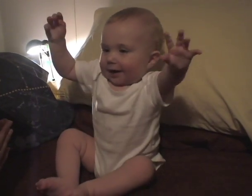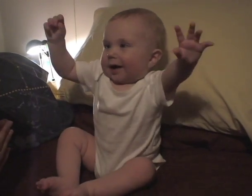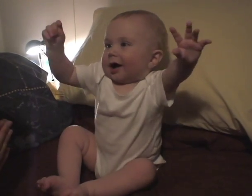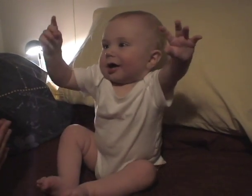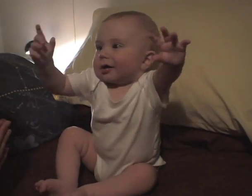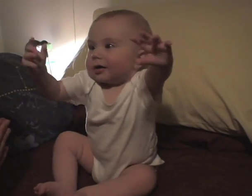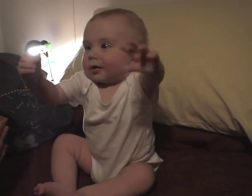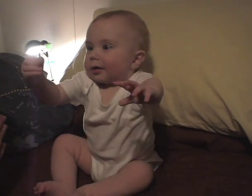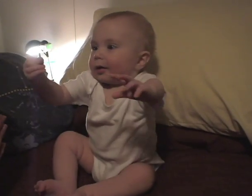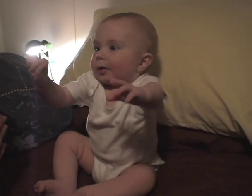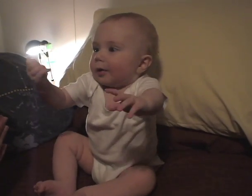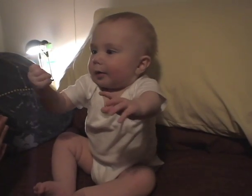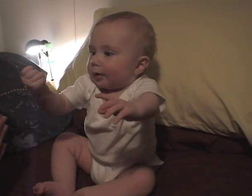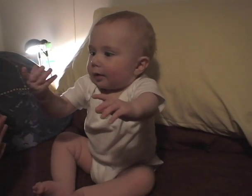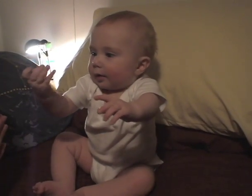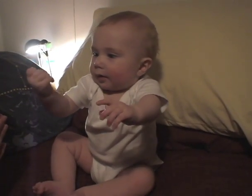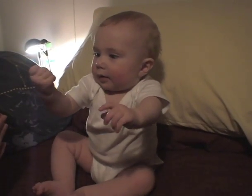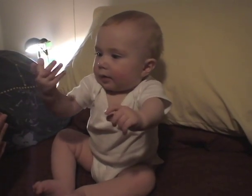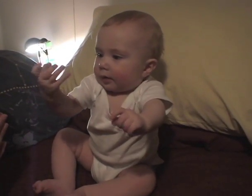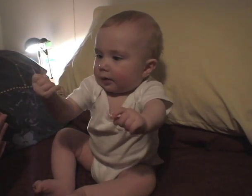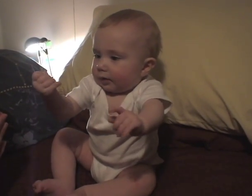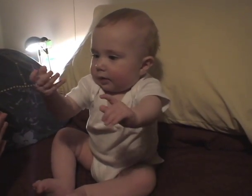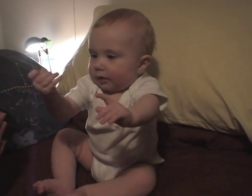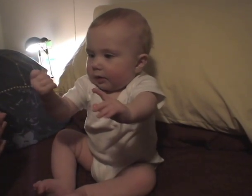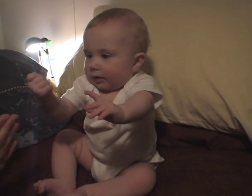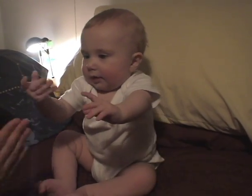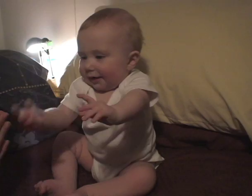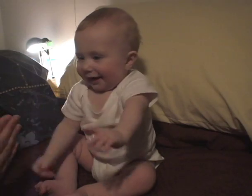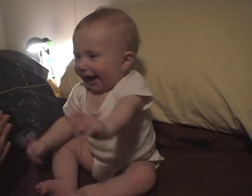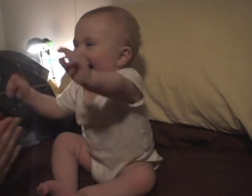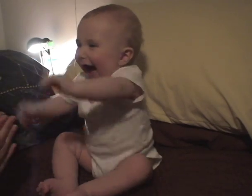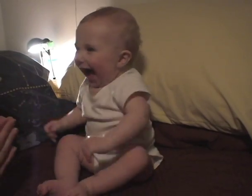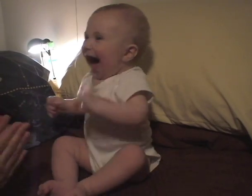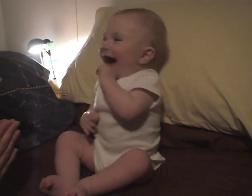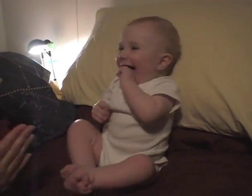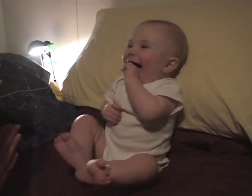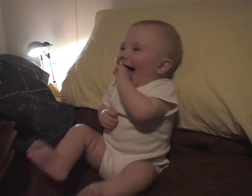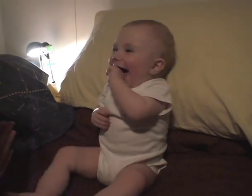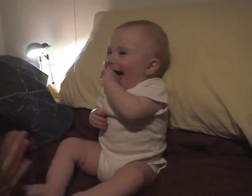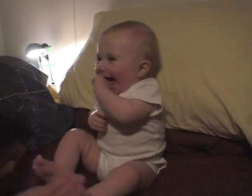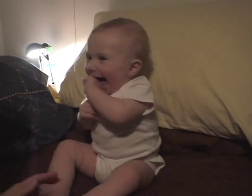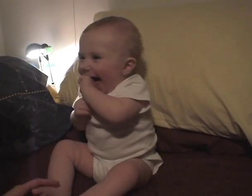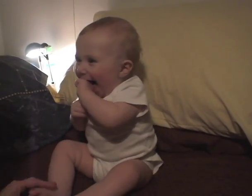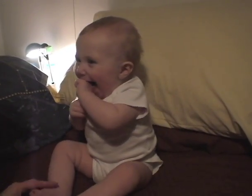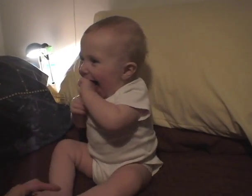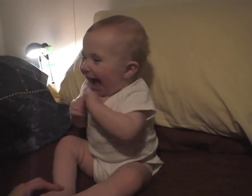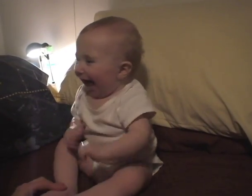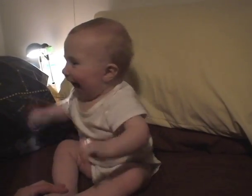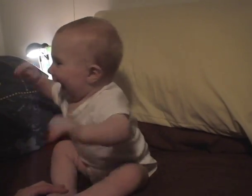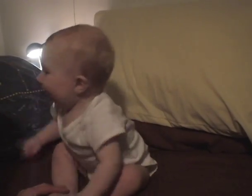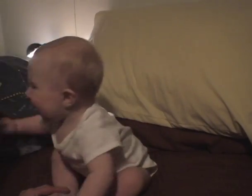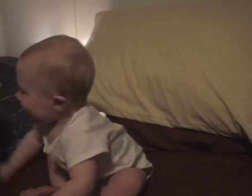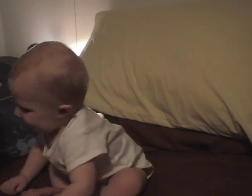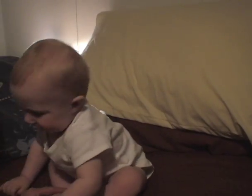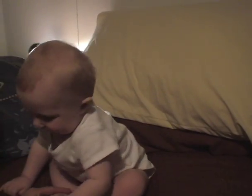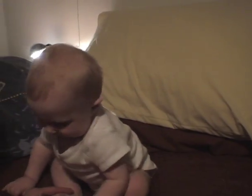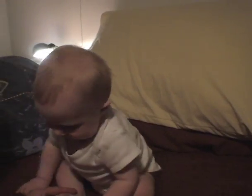A milk? A milk. Yay. Who learned how to sign milk?